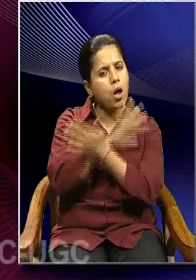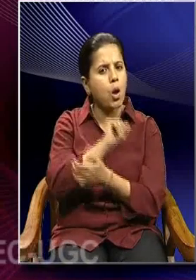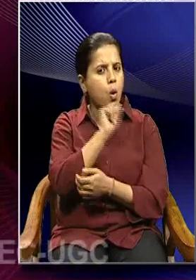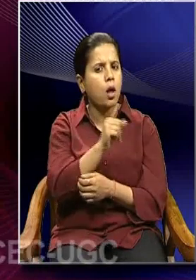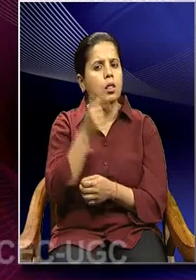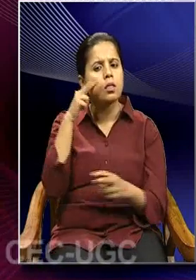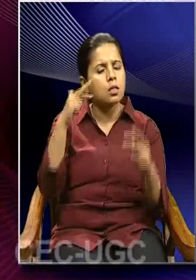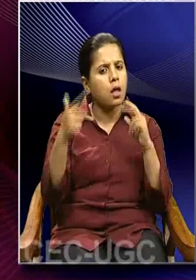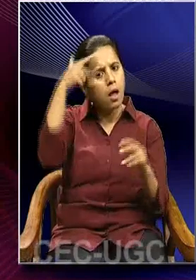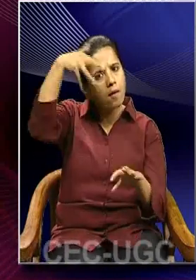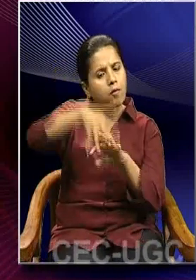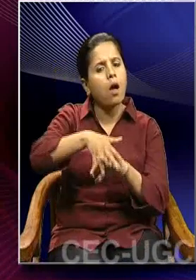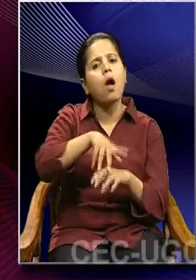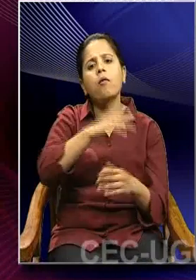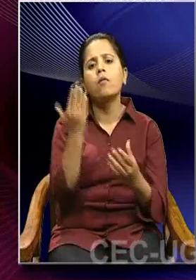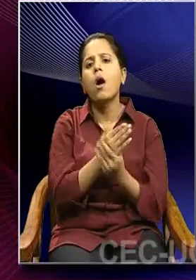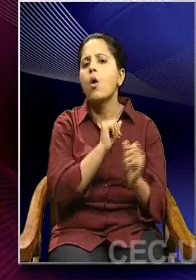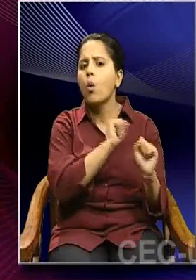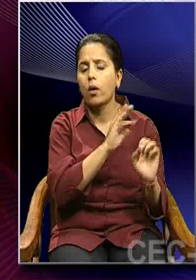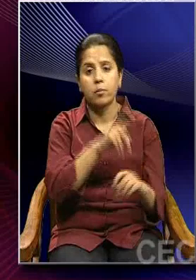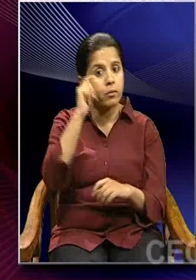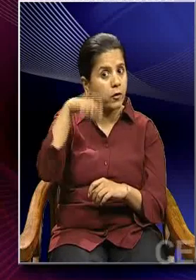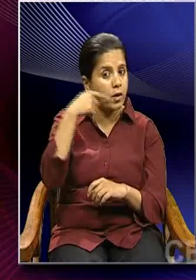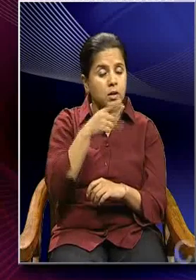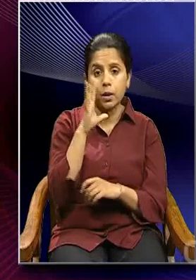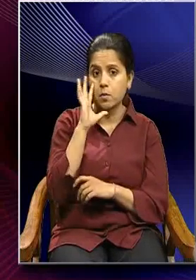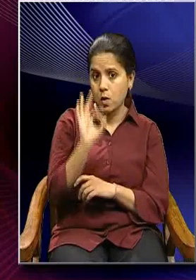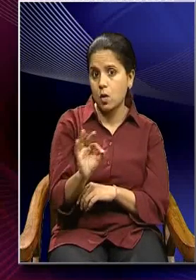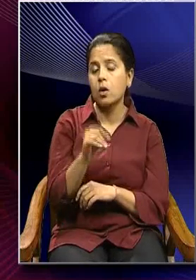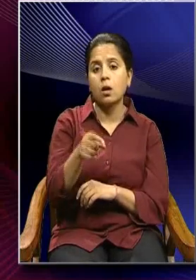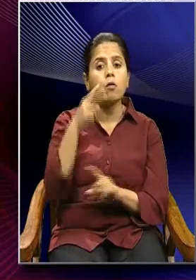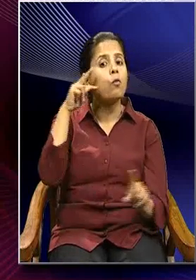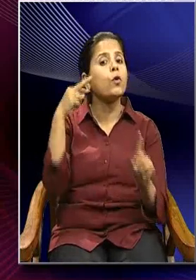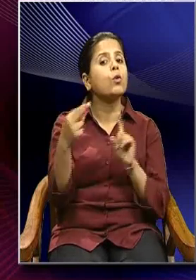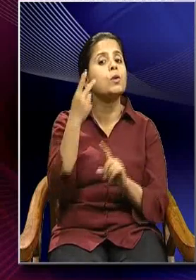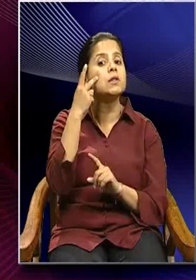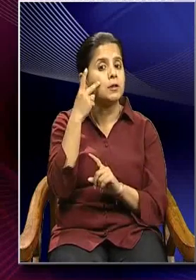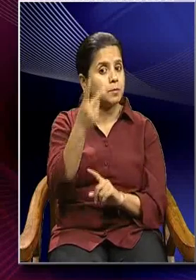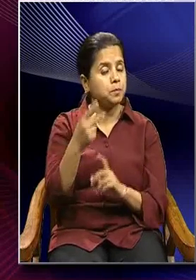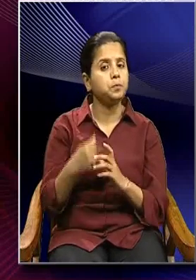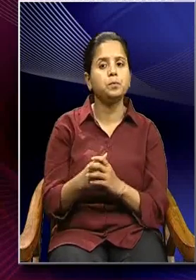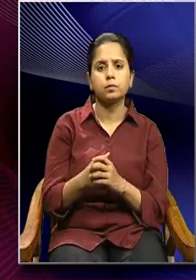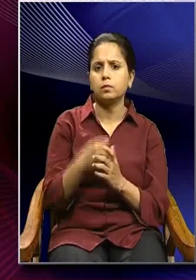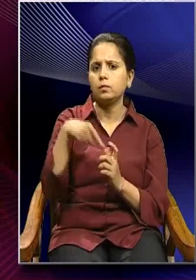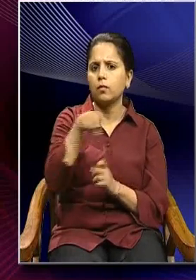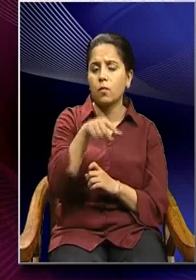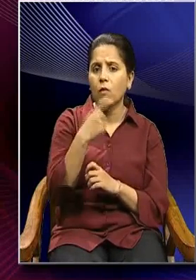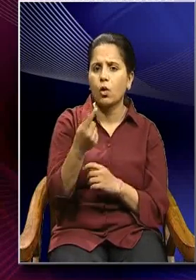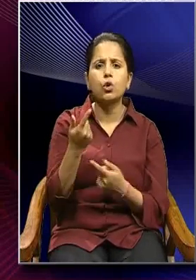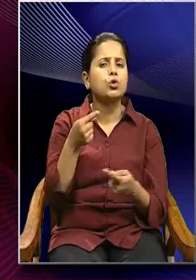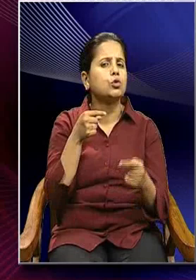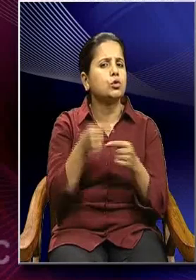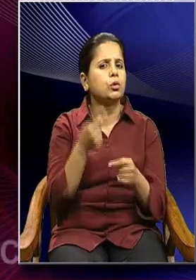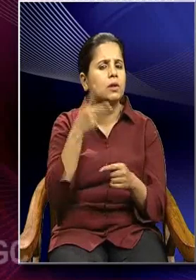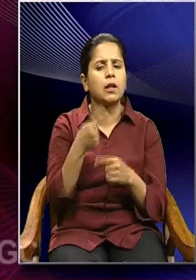prejudices. So this film again was an important film from that point of view, that it was only shot within